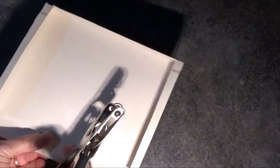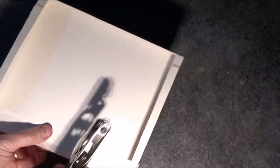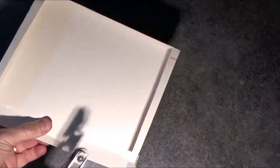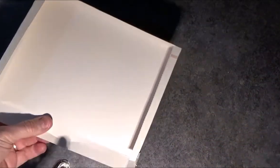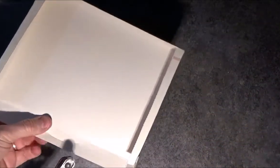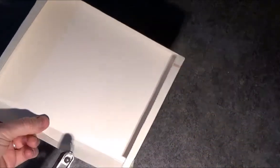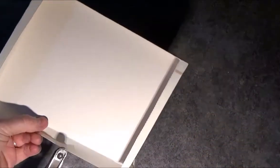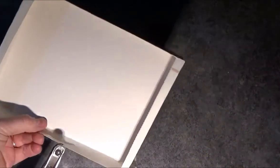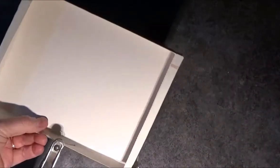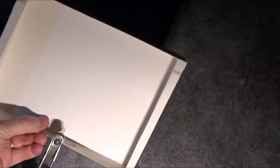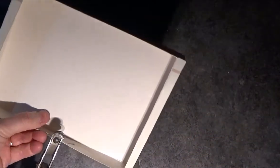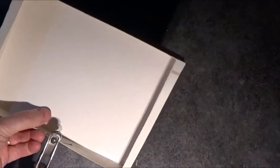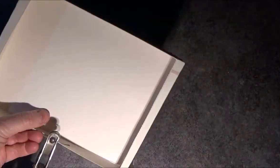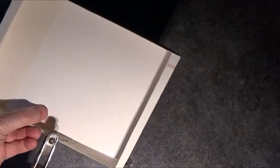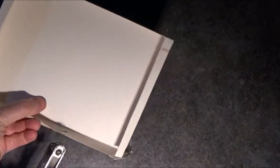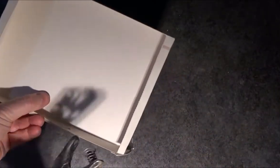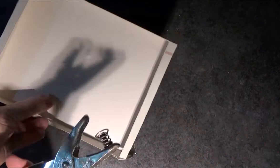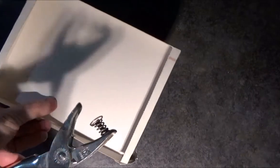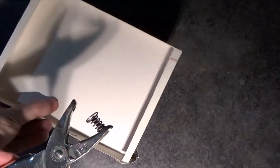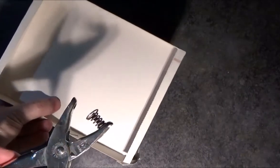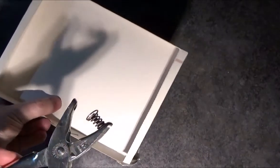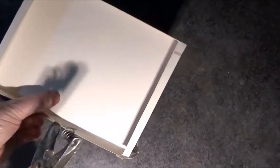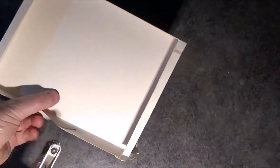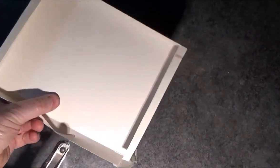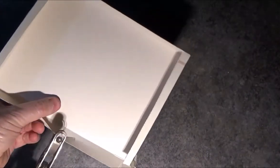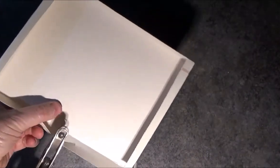the base of my box, I'm going to make some holes with a hole punch.